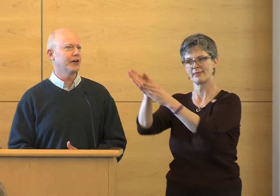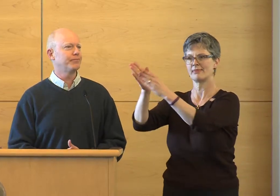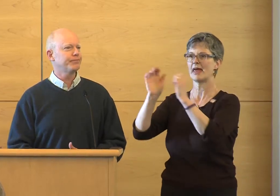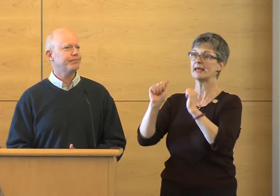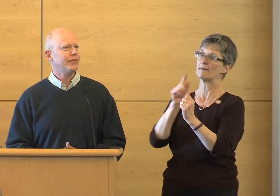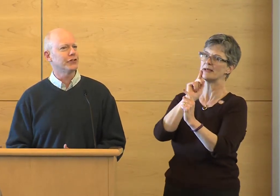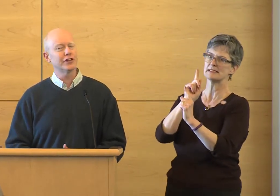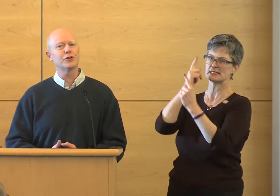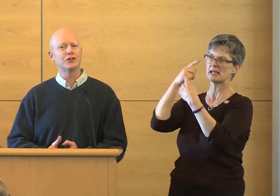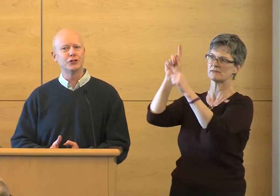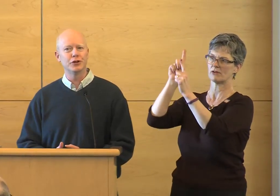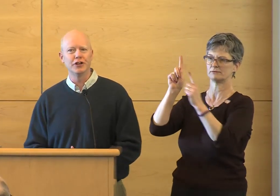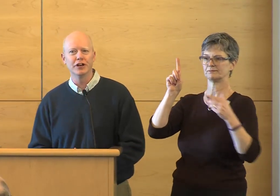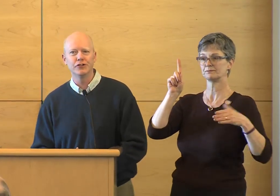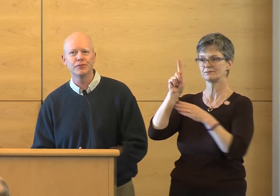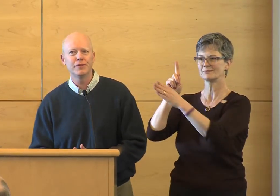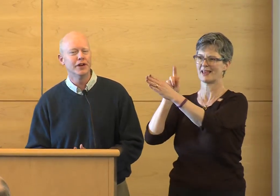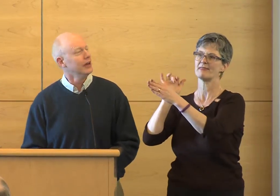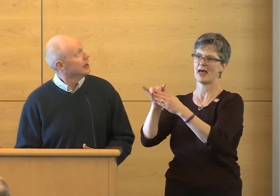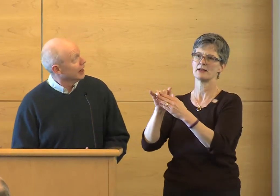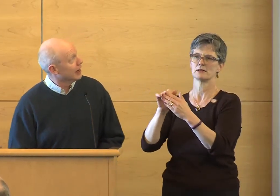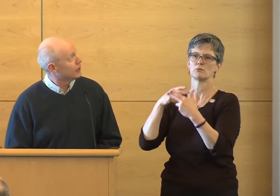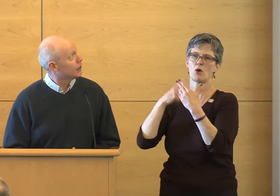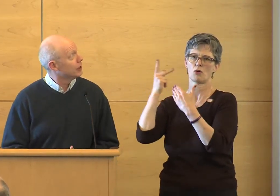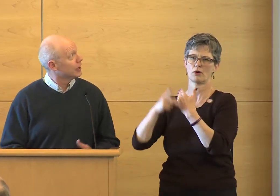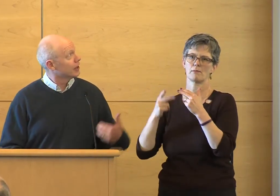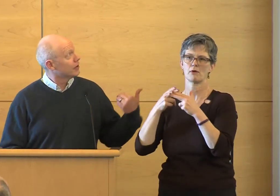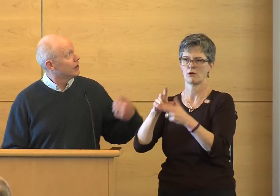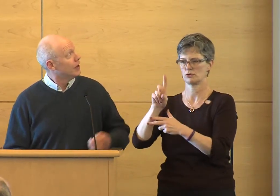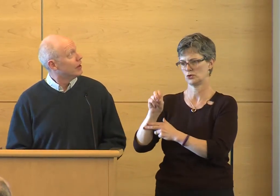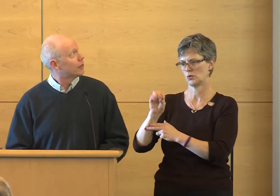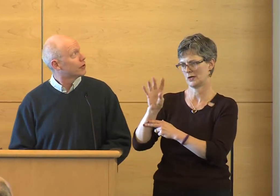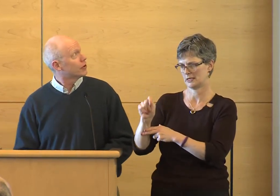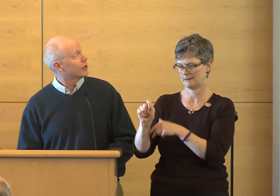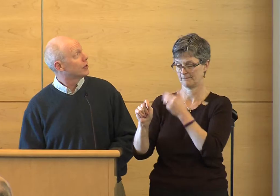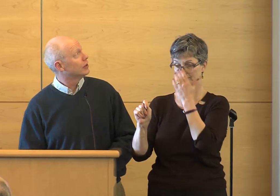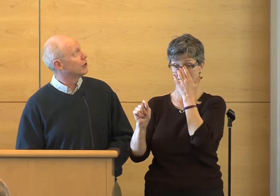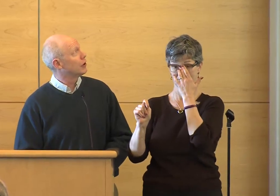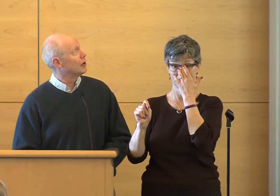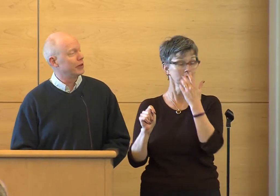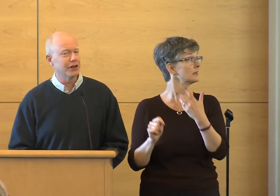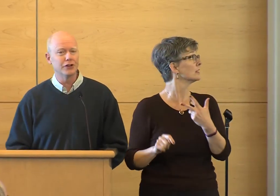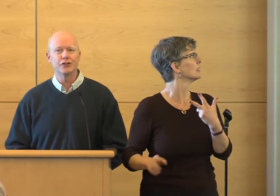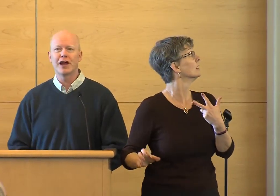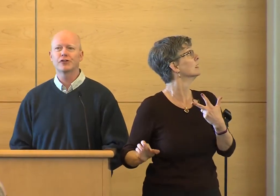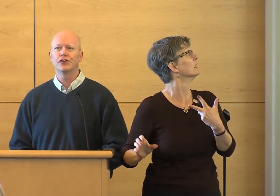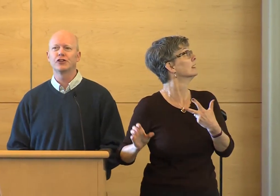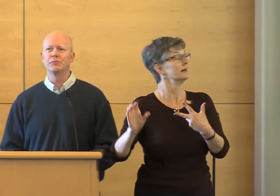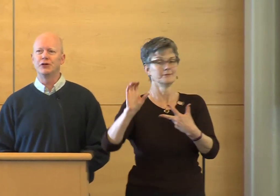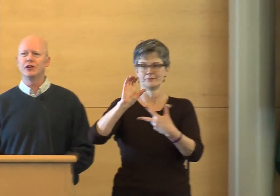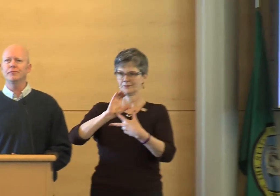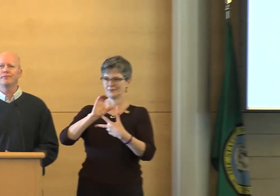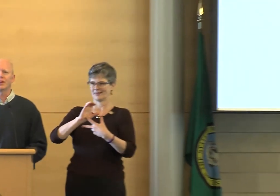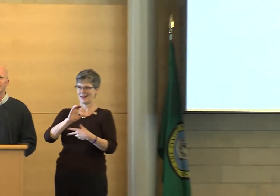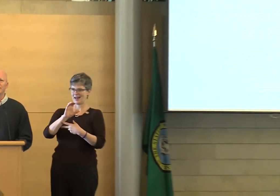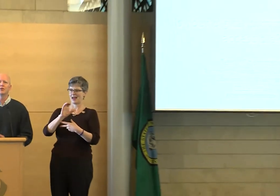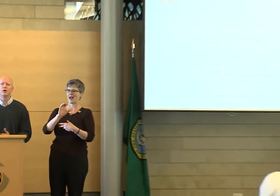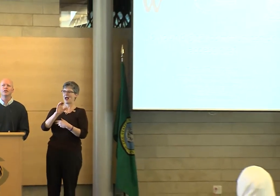their schools, we work with colleges and universities, we work with employers just to try and carve out a path so that they